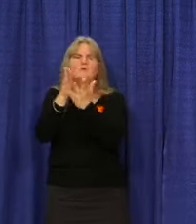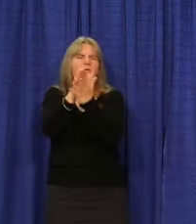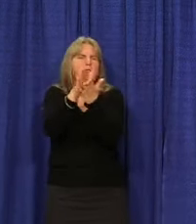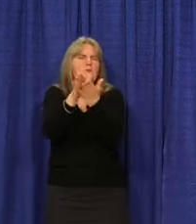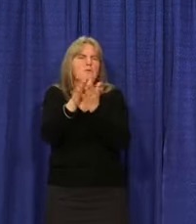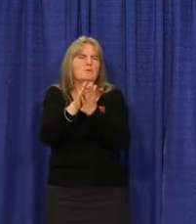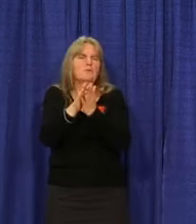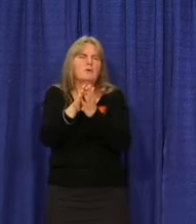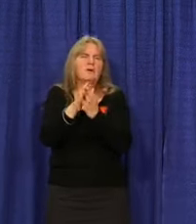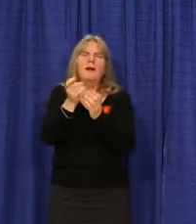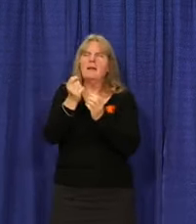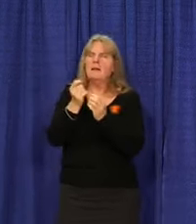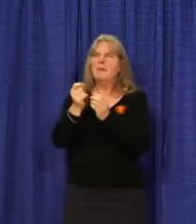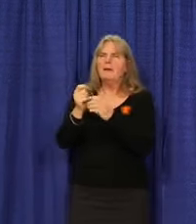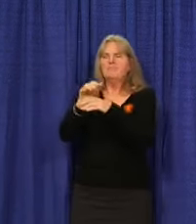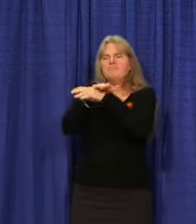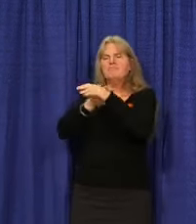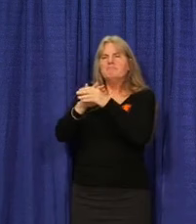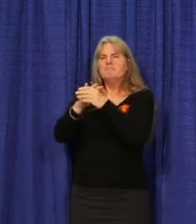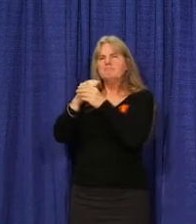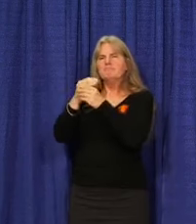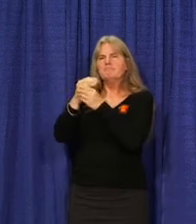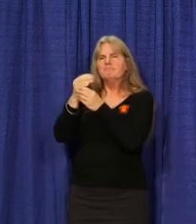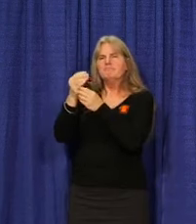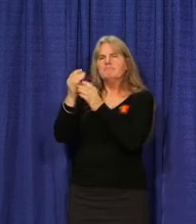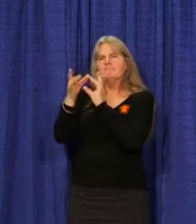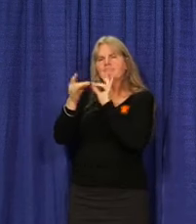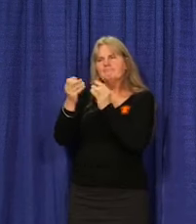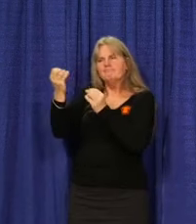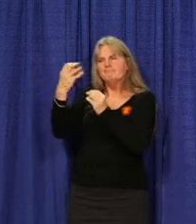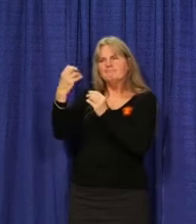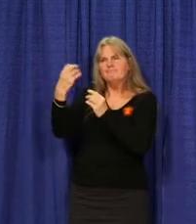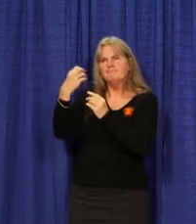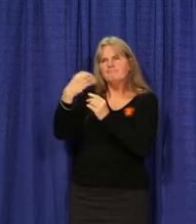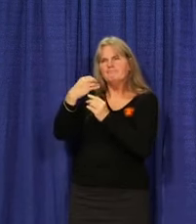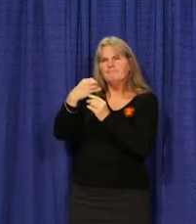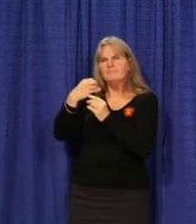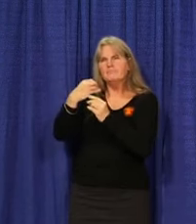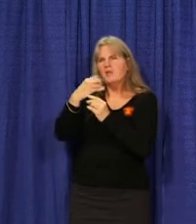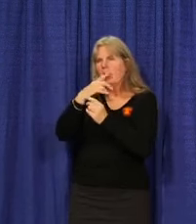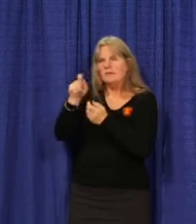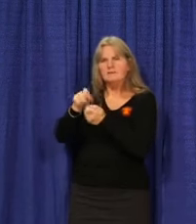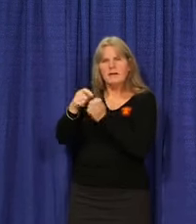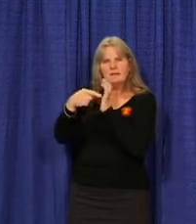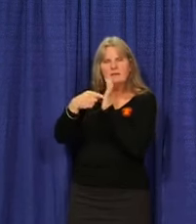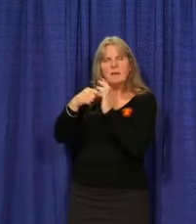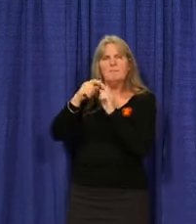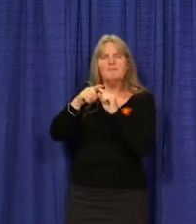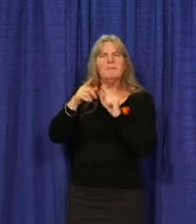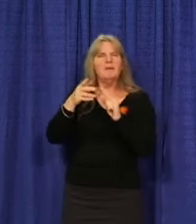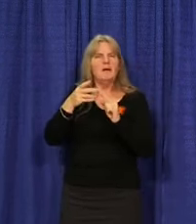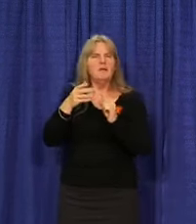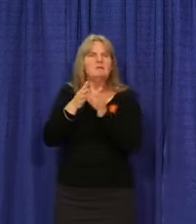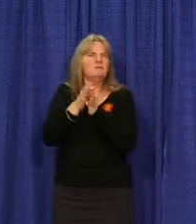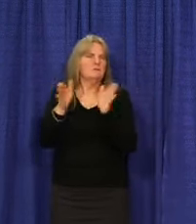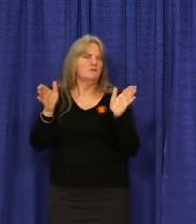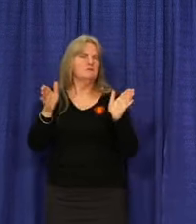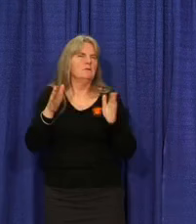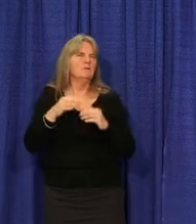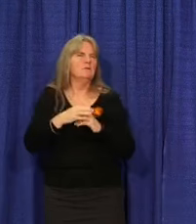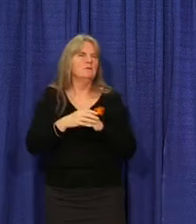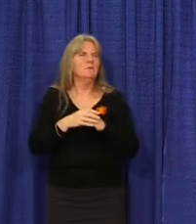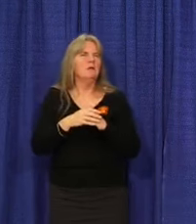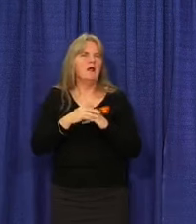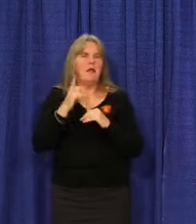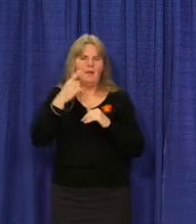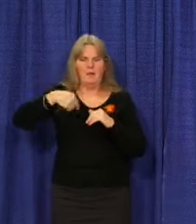heard without really giving specific examples. But there are, I think it's just